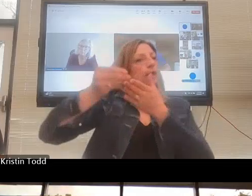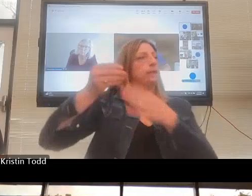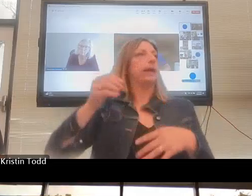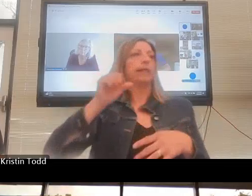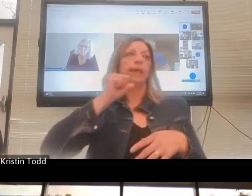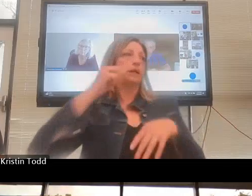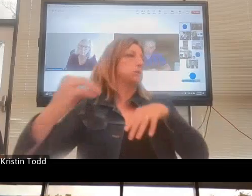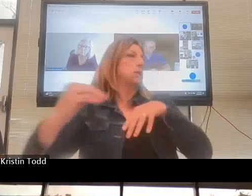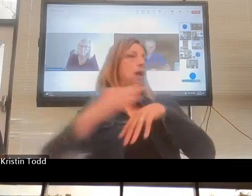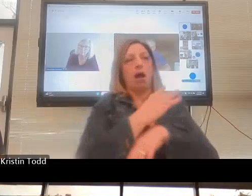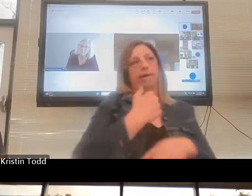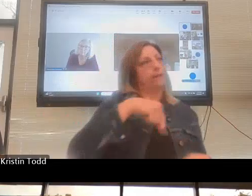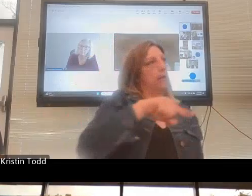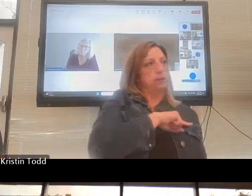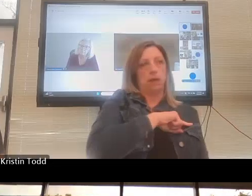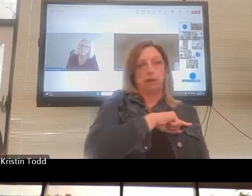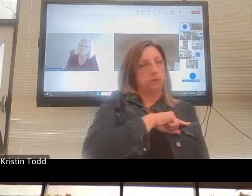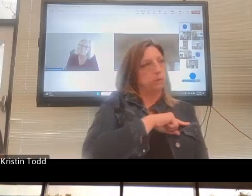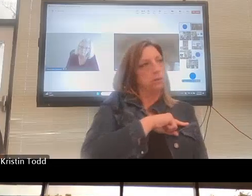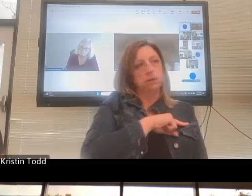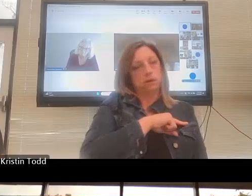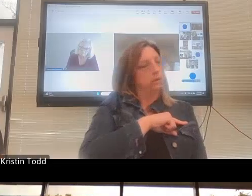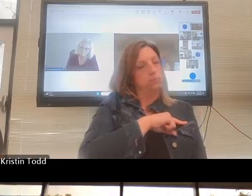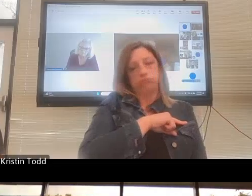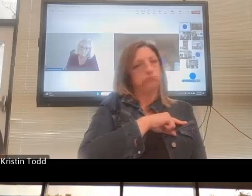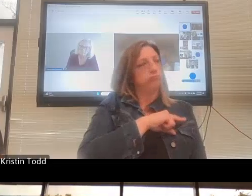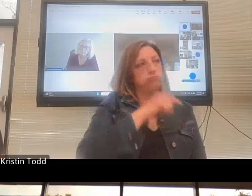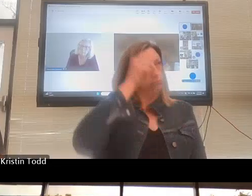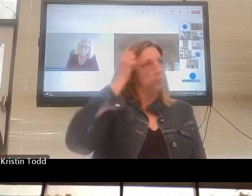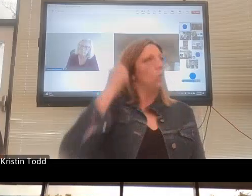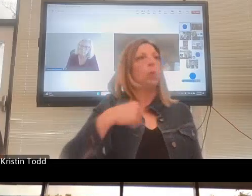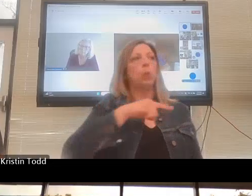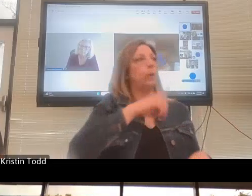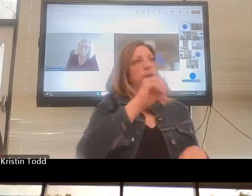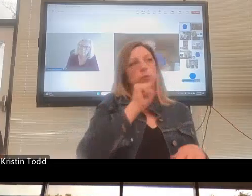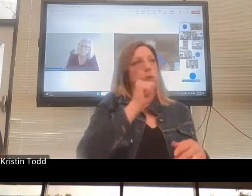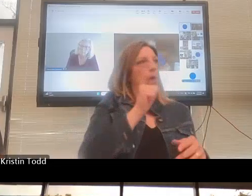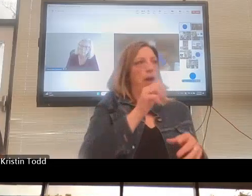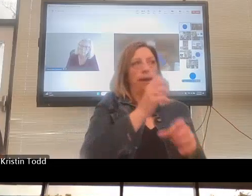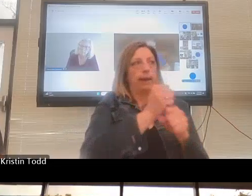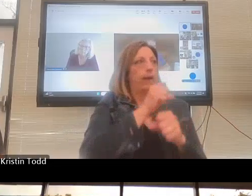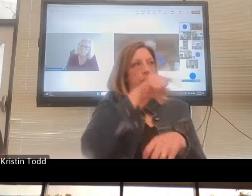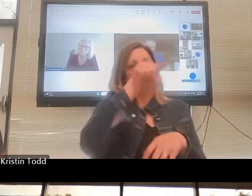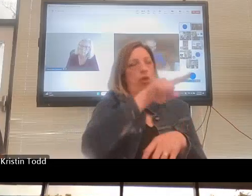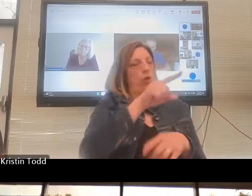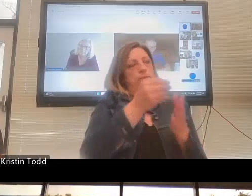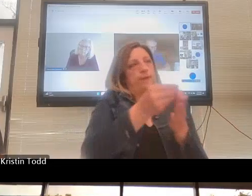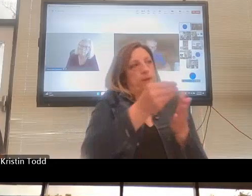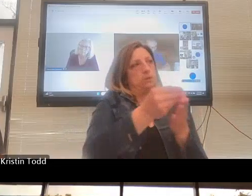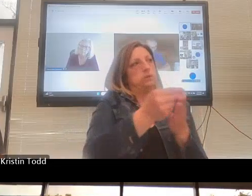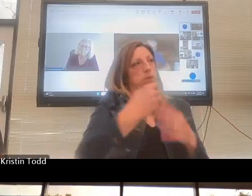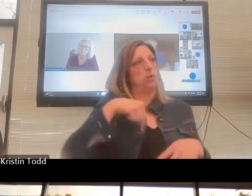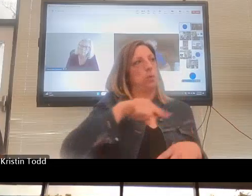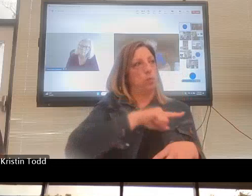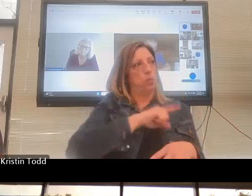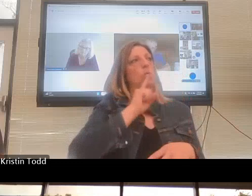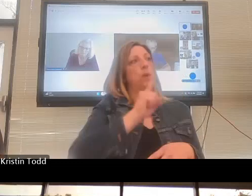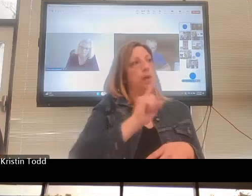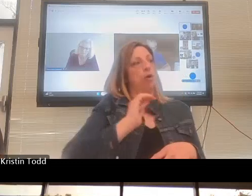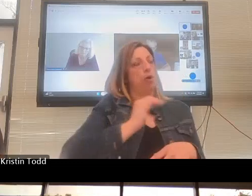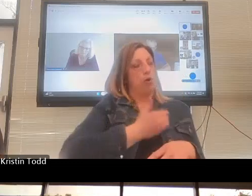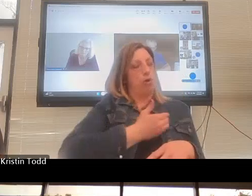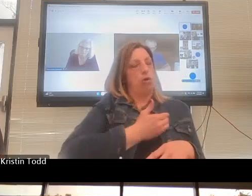that's the government's holding that money, that's not going to affect us in any way. we do not get